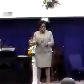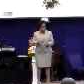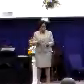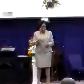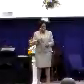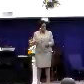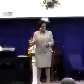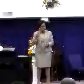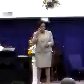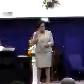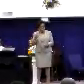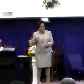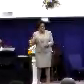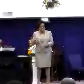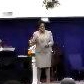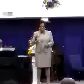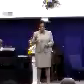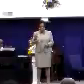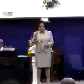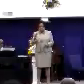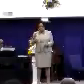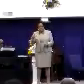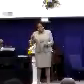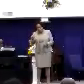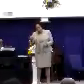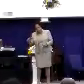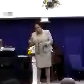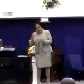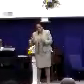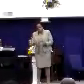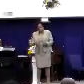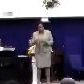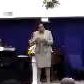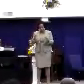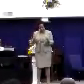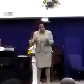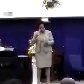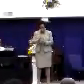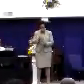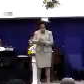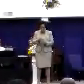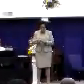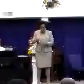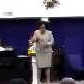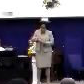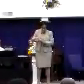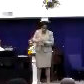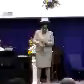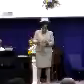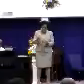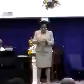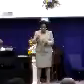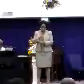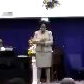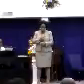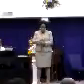right? And you see that plumber every day you go on there and the people's drains are stopped up and they run that K-50 down the drain. And at the end of the day,